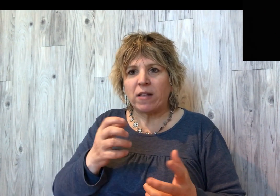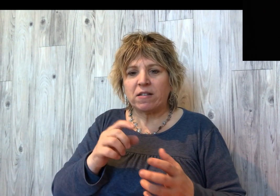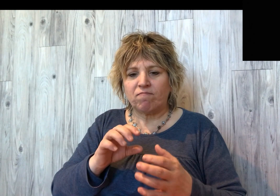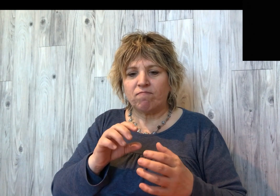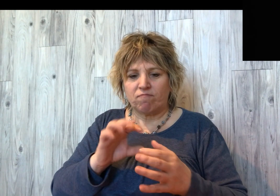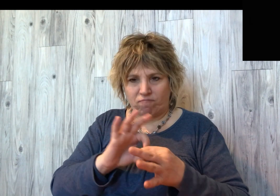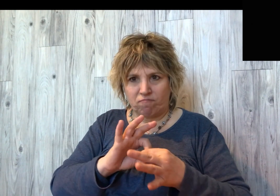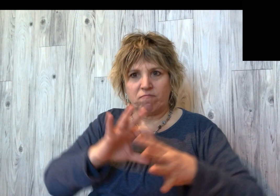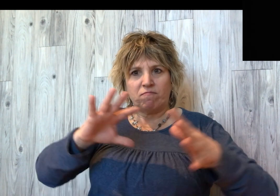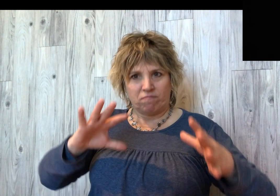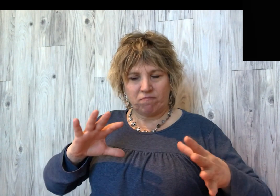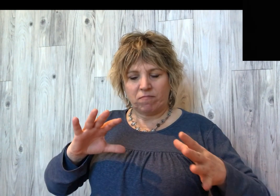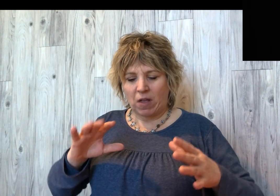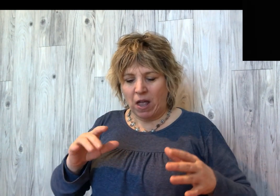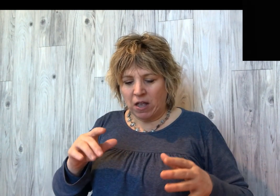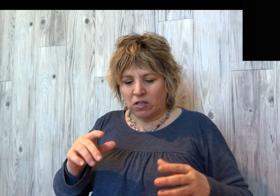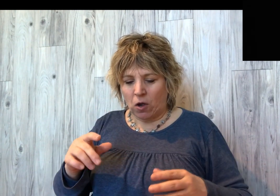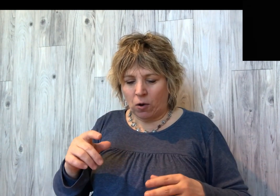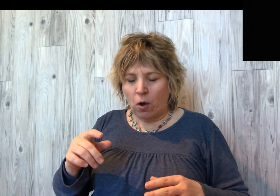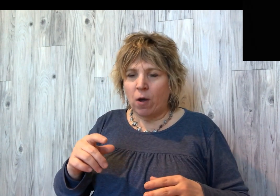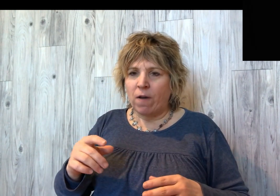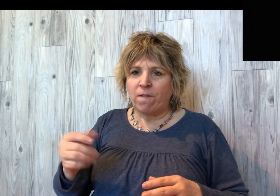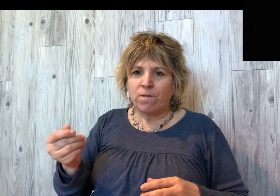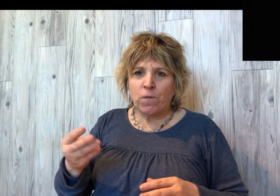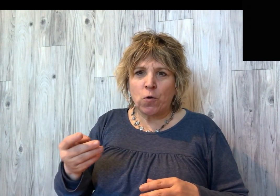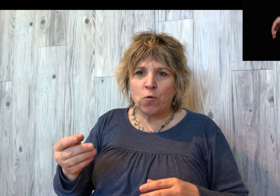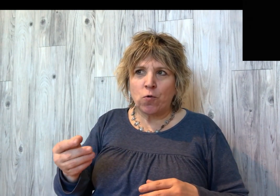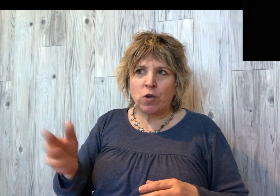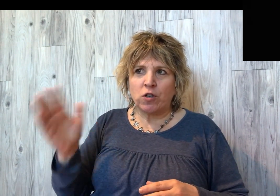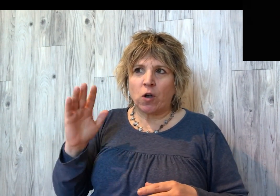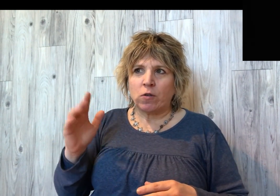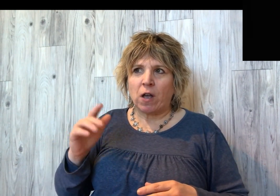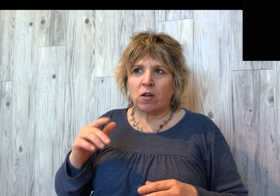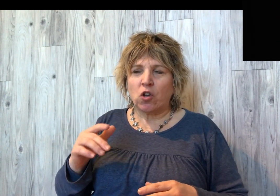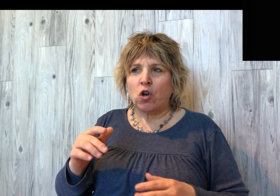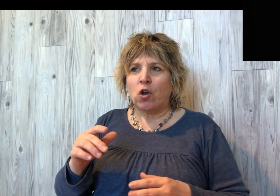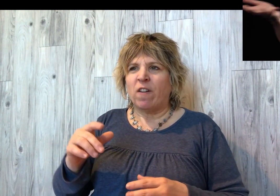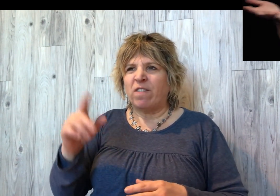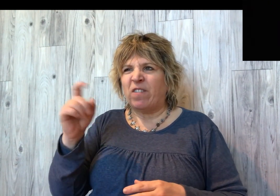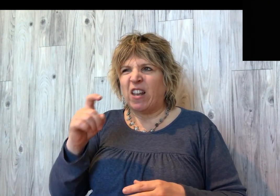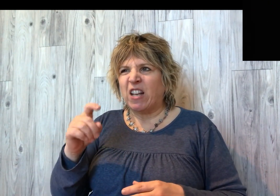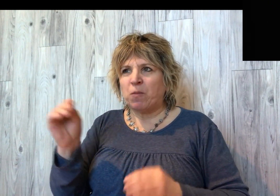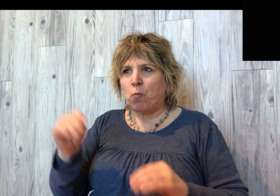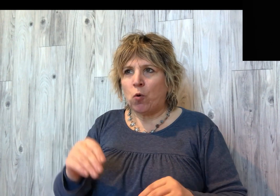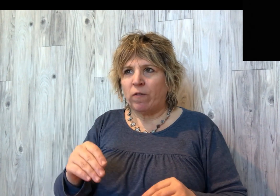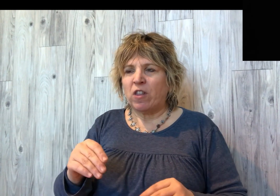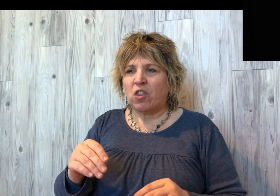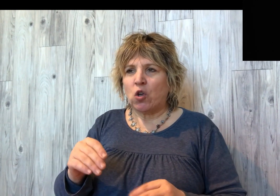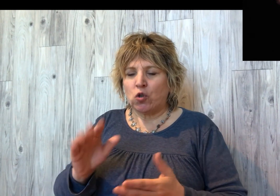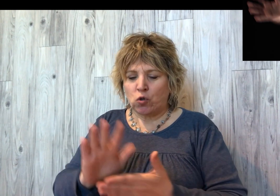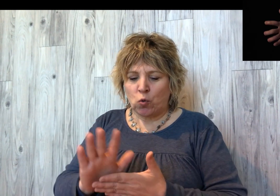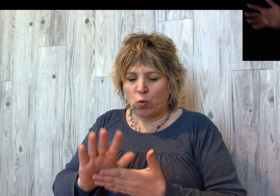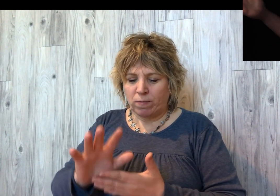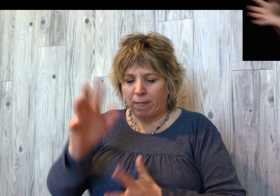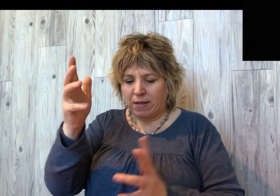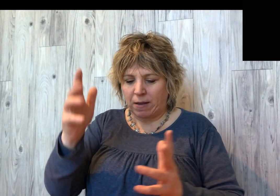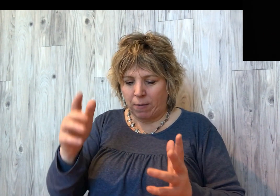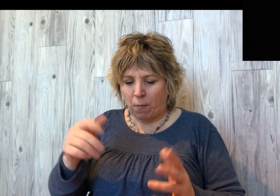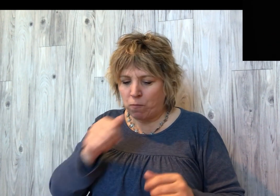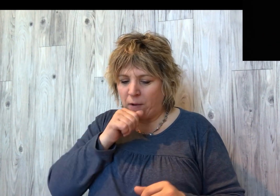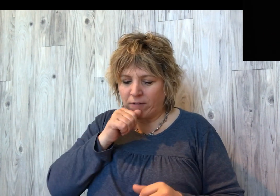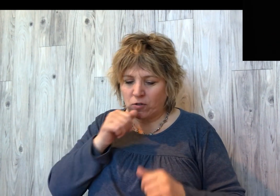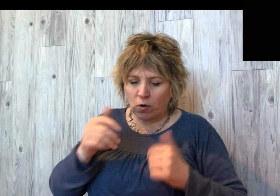years ago, I actually had moved out to Phoenix in the middle of my senior year, and my schooling was all kind of messed up. I'd been to some private schools, other